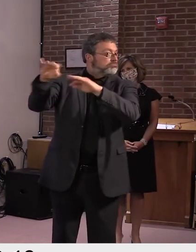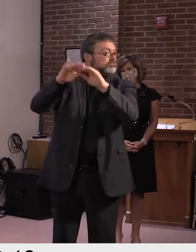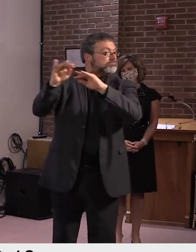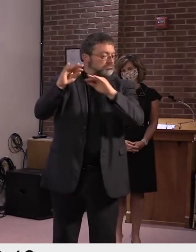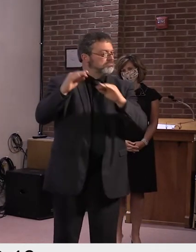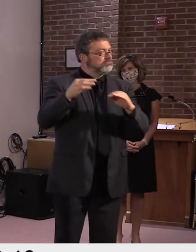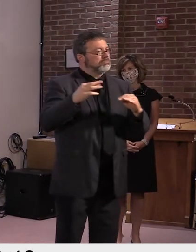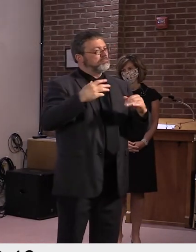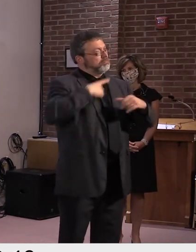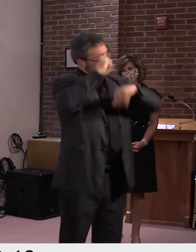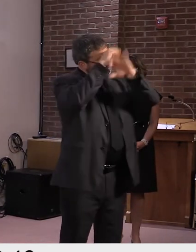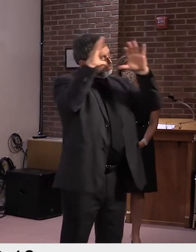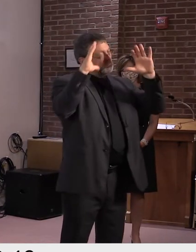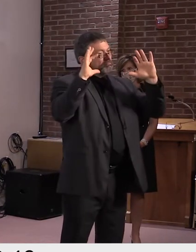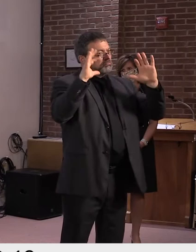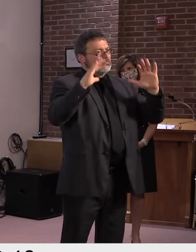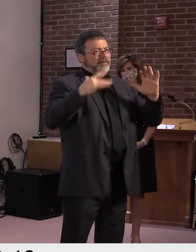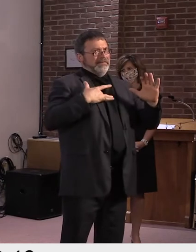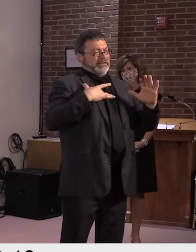Thank you.